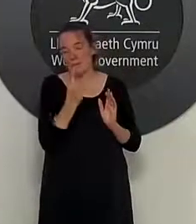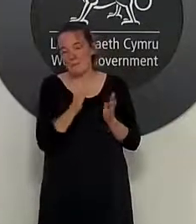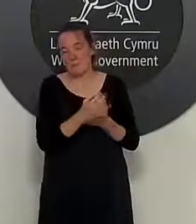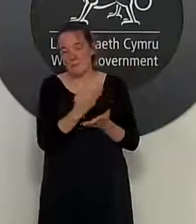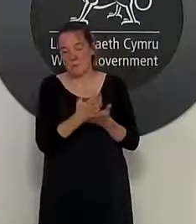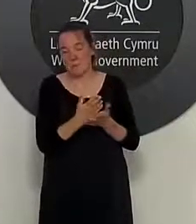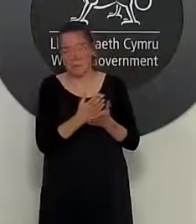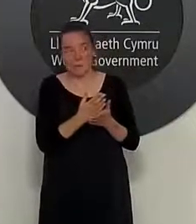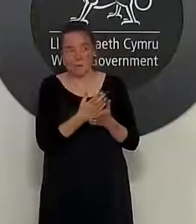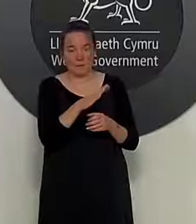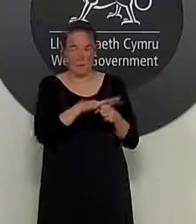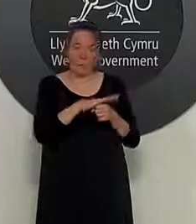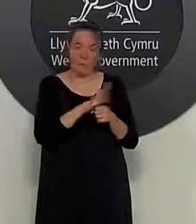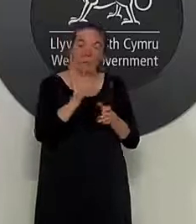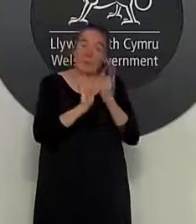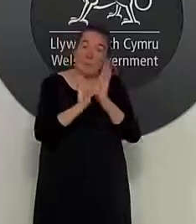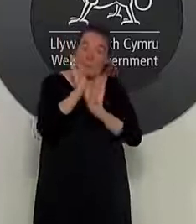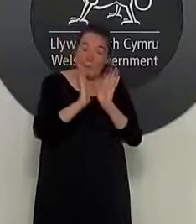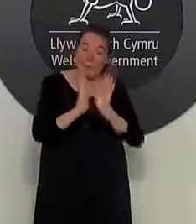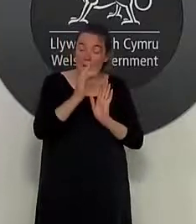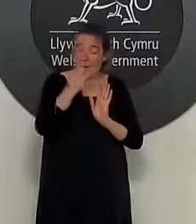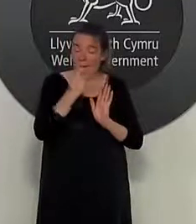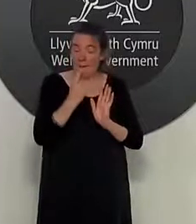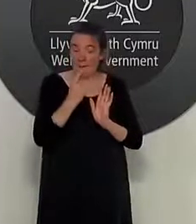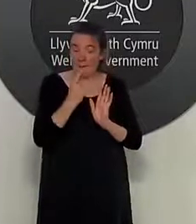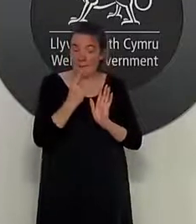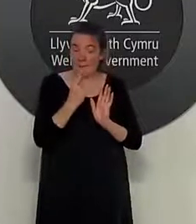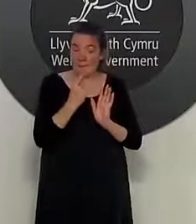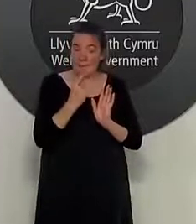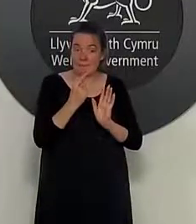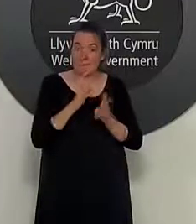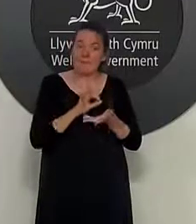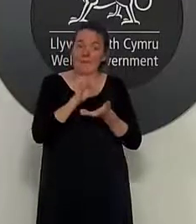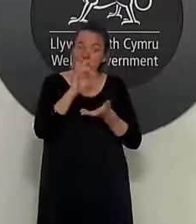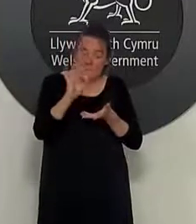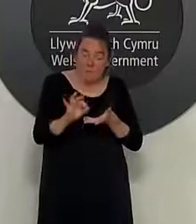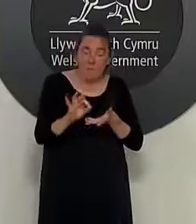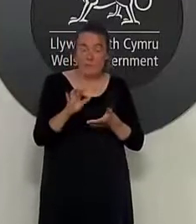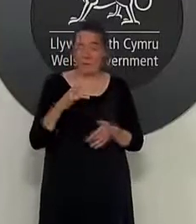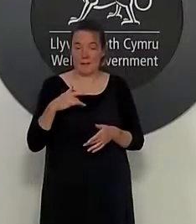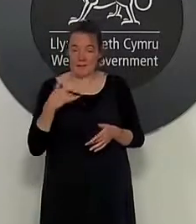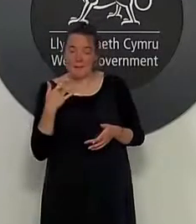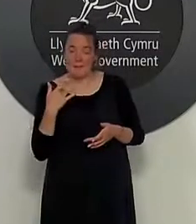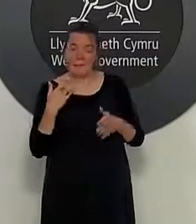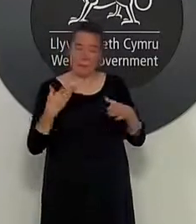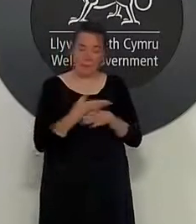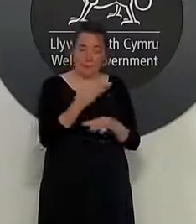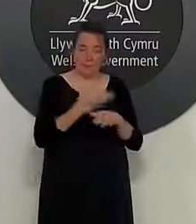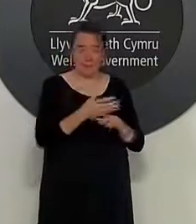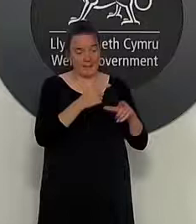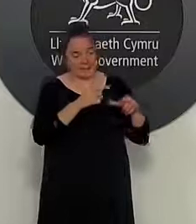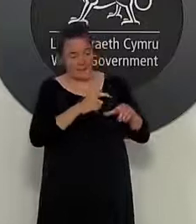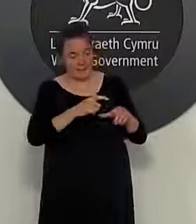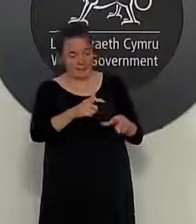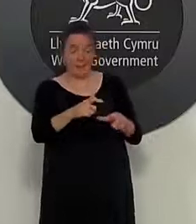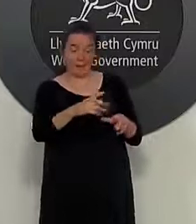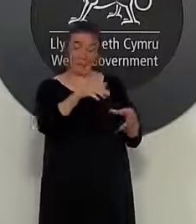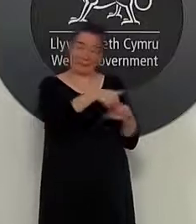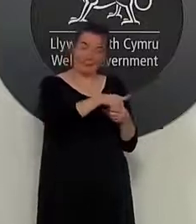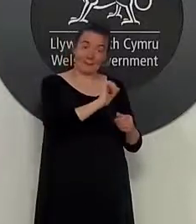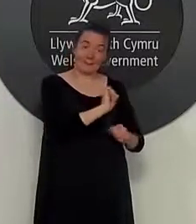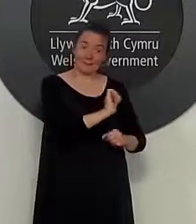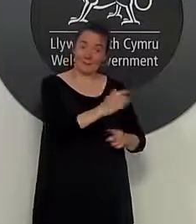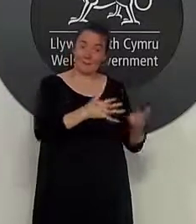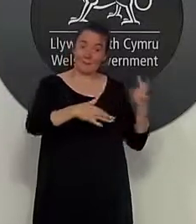people can afford to live and stay and work in their communities, including working